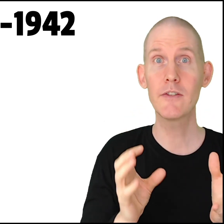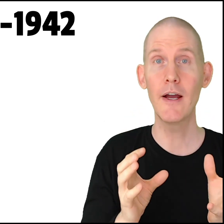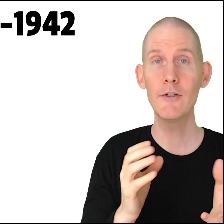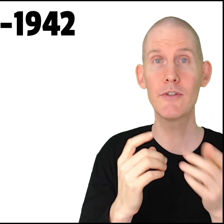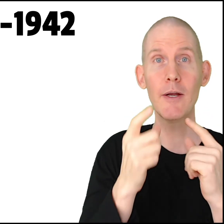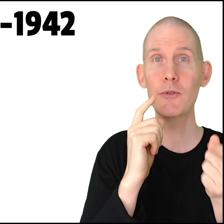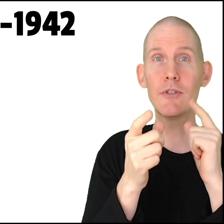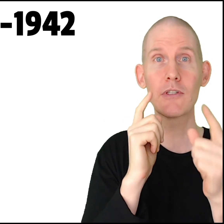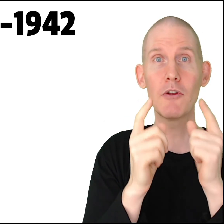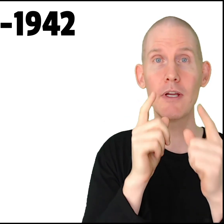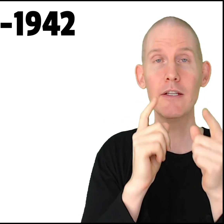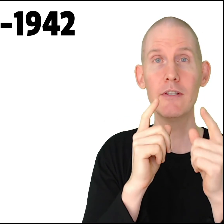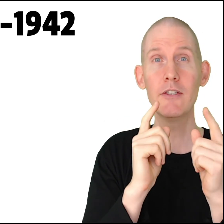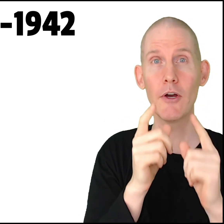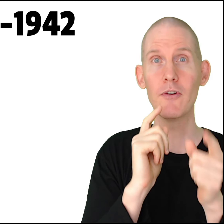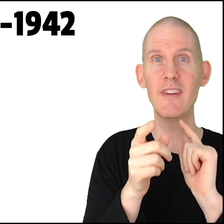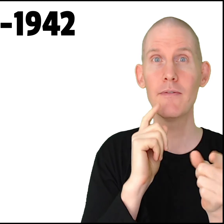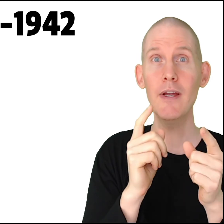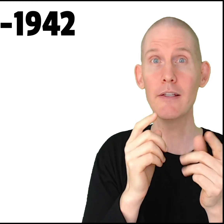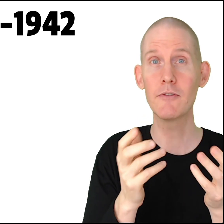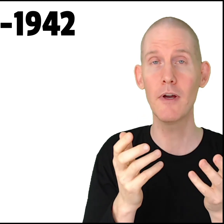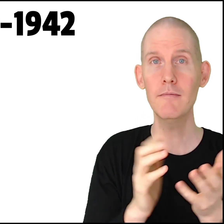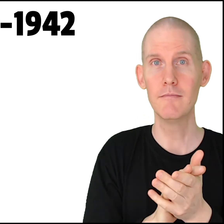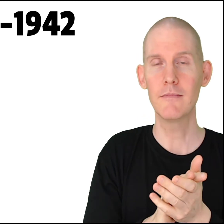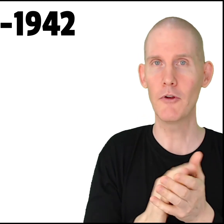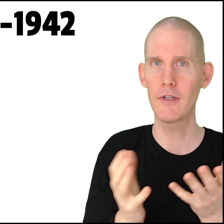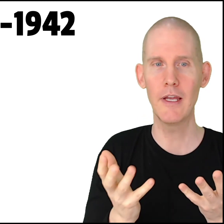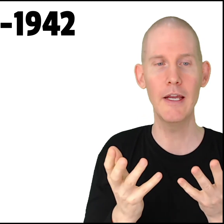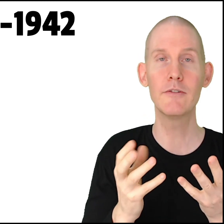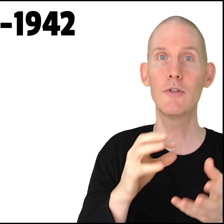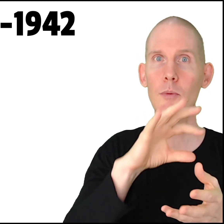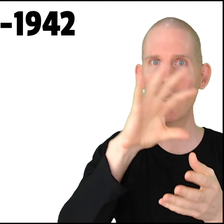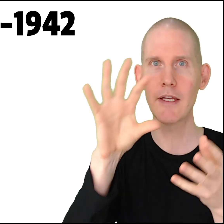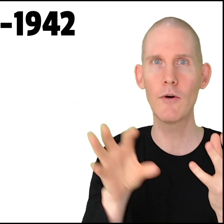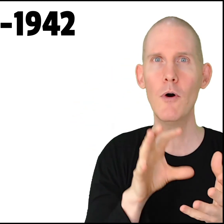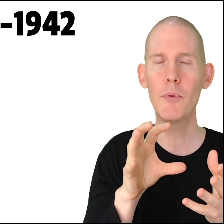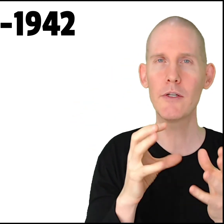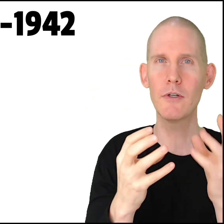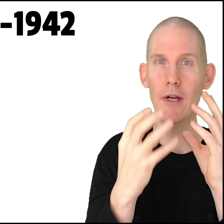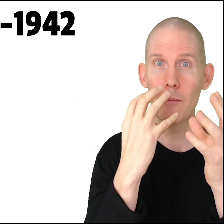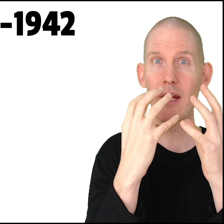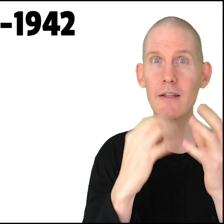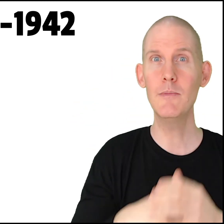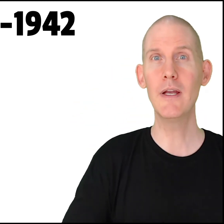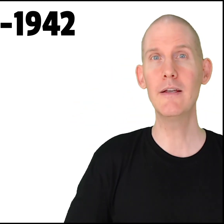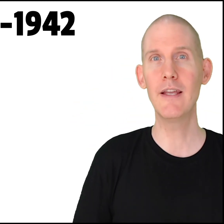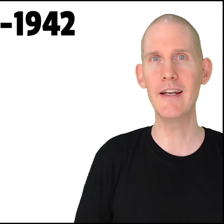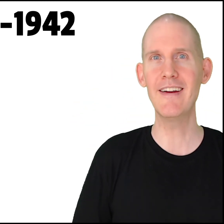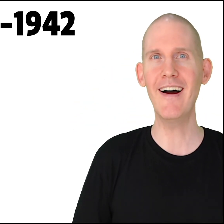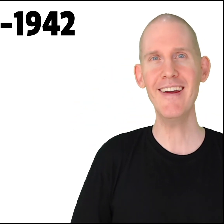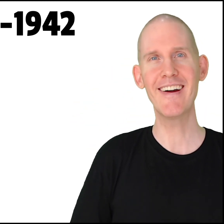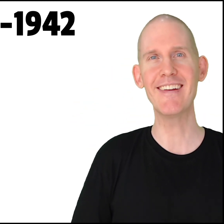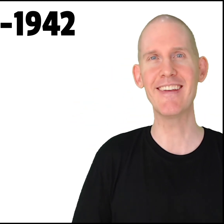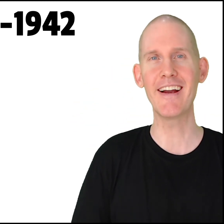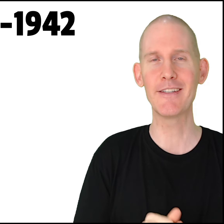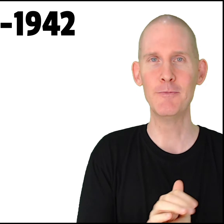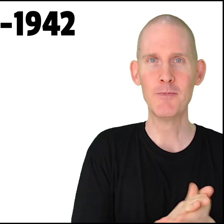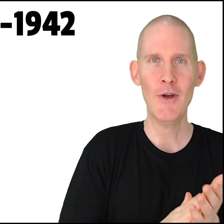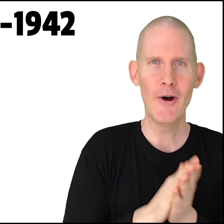signers, they're able to just look at each other in the face, right? They look at the hands too, but they get the whole picture, mainly maintaining eye contact.